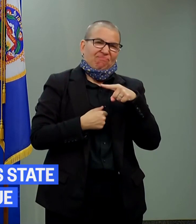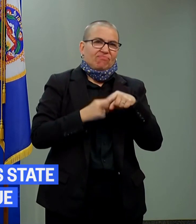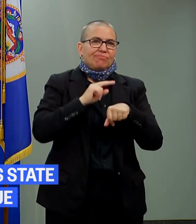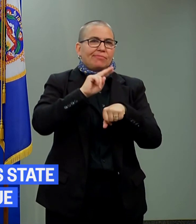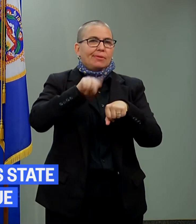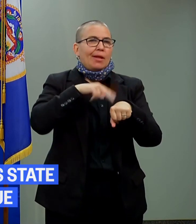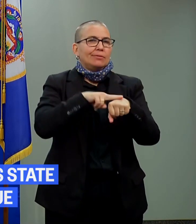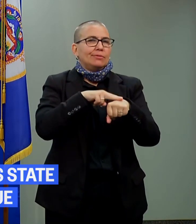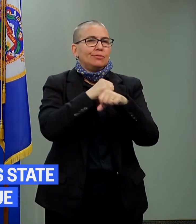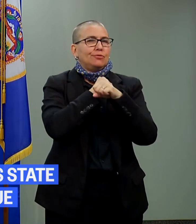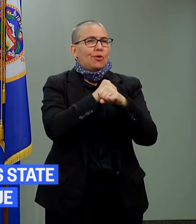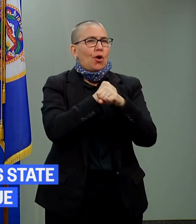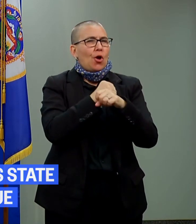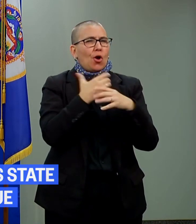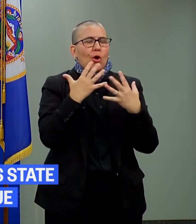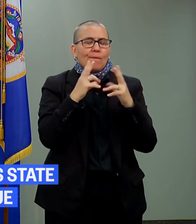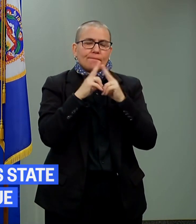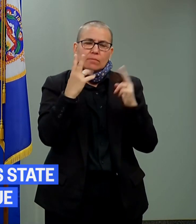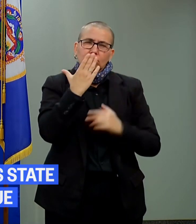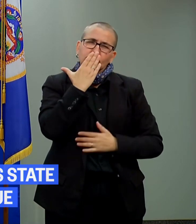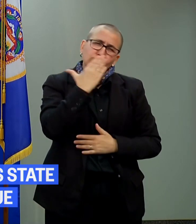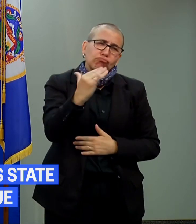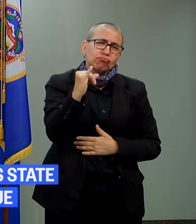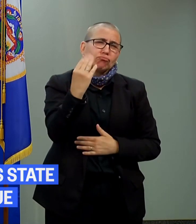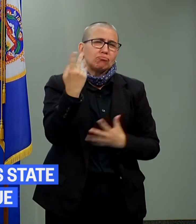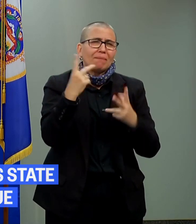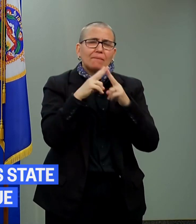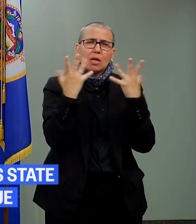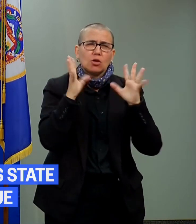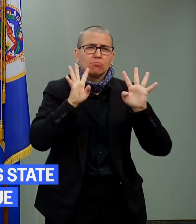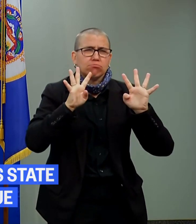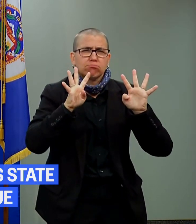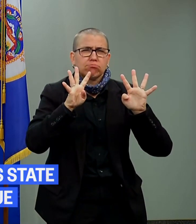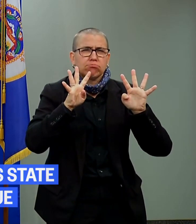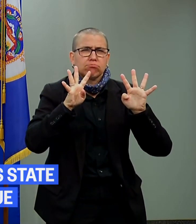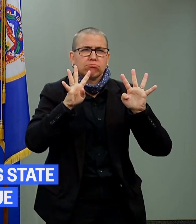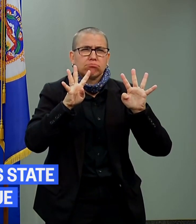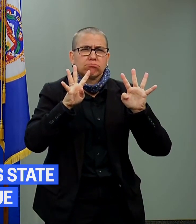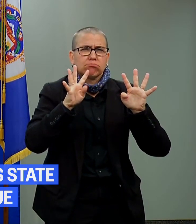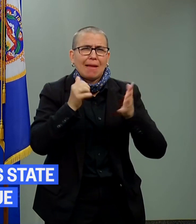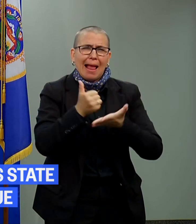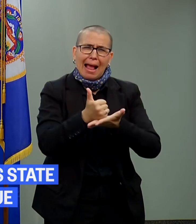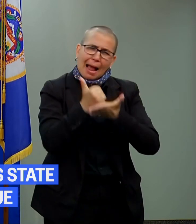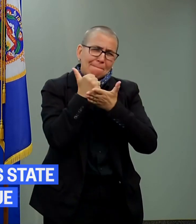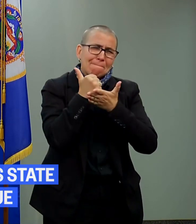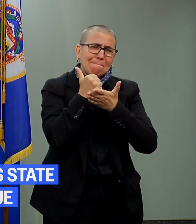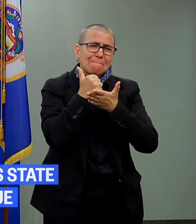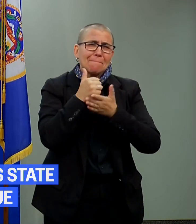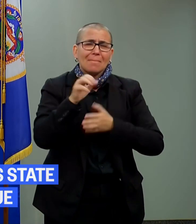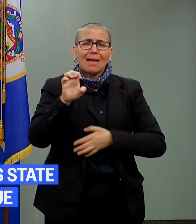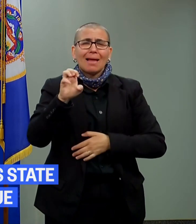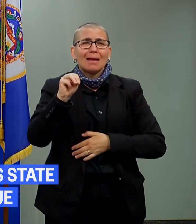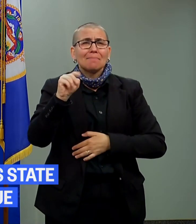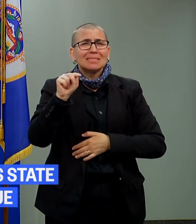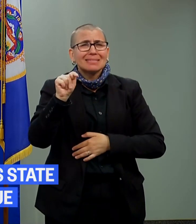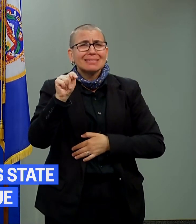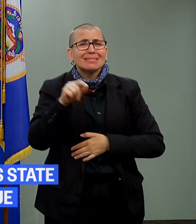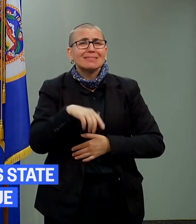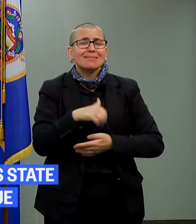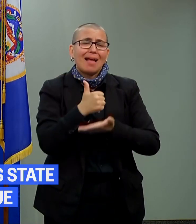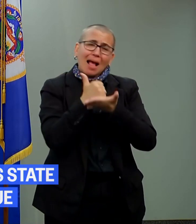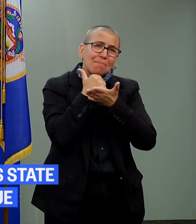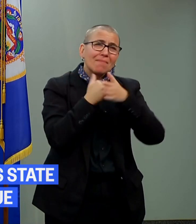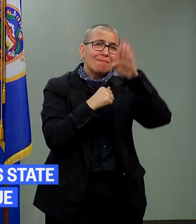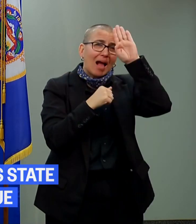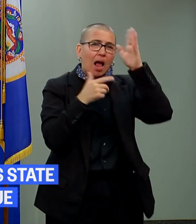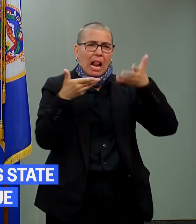that first responders could, in fact, respond and respond quickly. At this time, I will turn